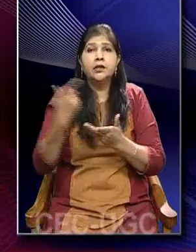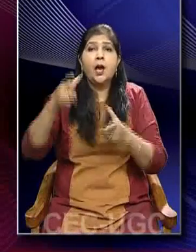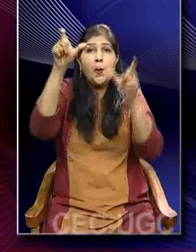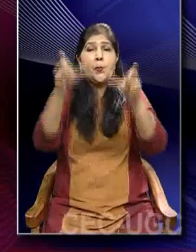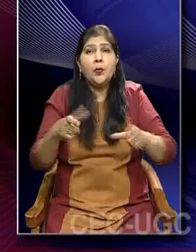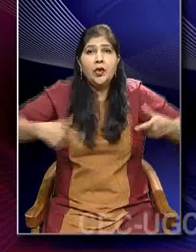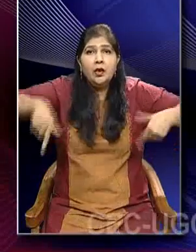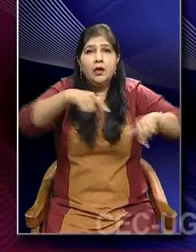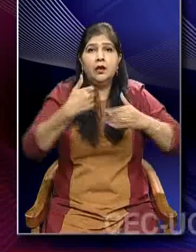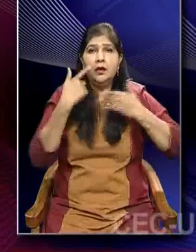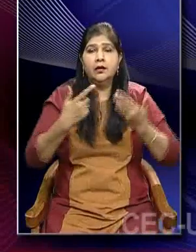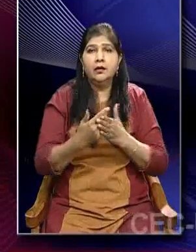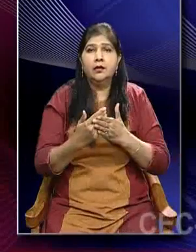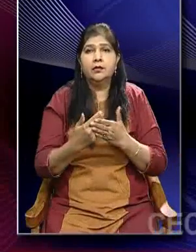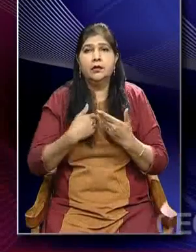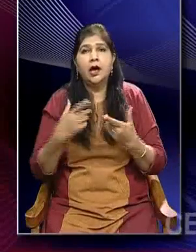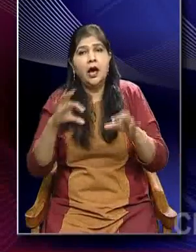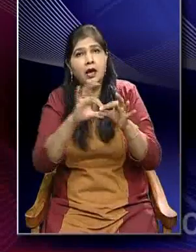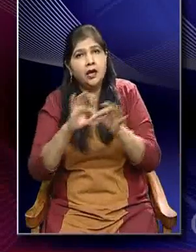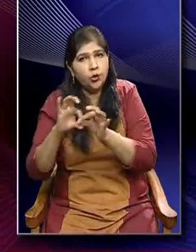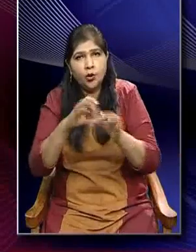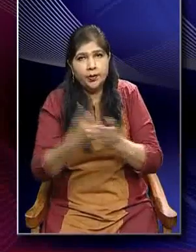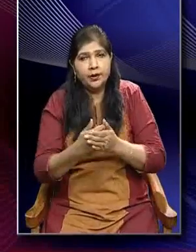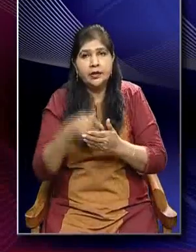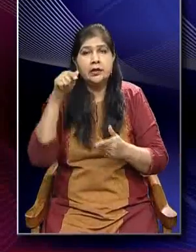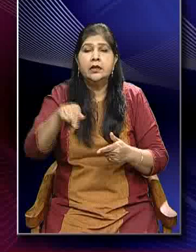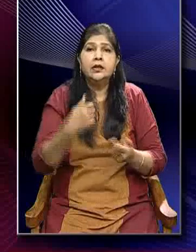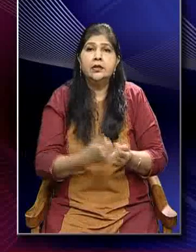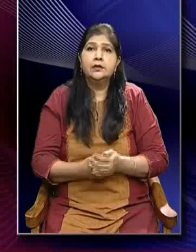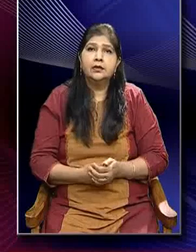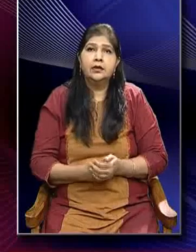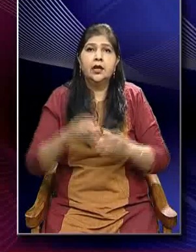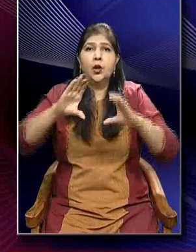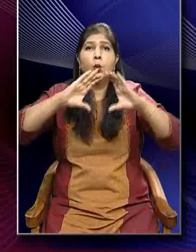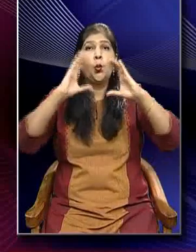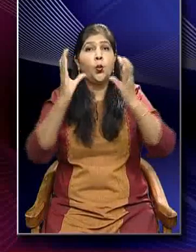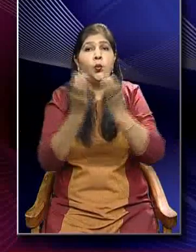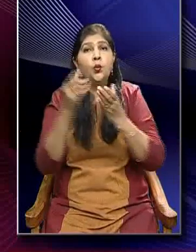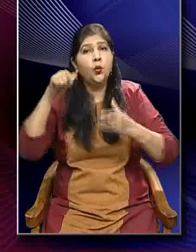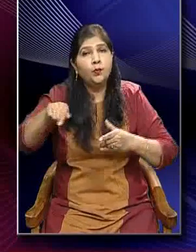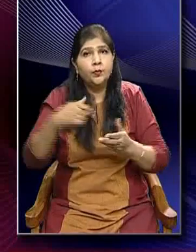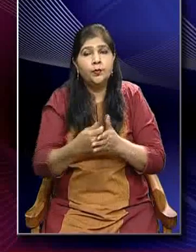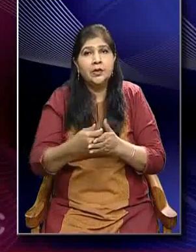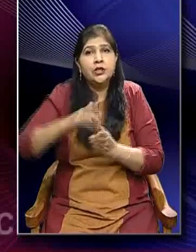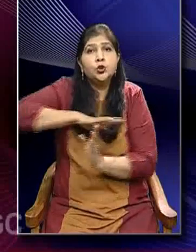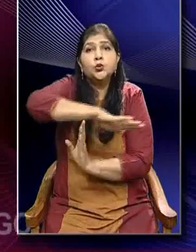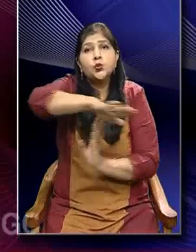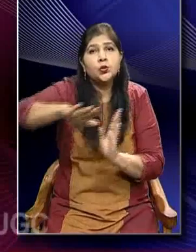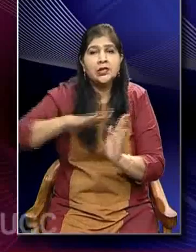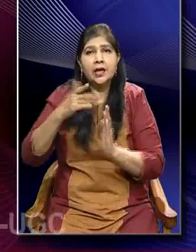people are incorporated as a global society.